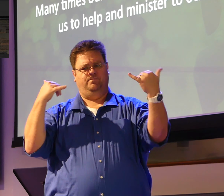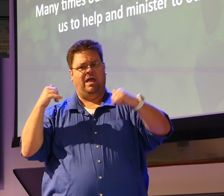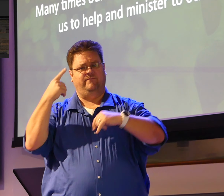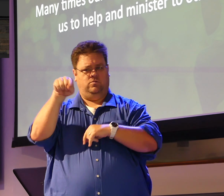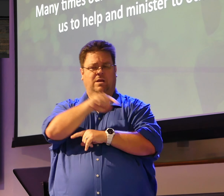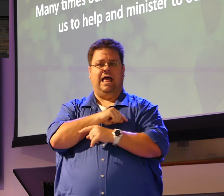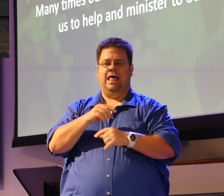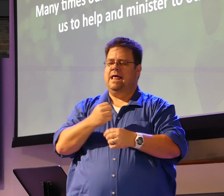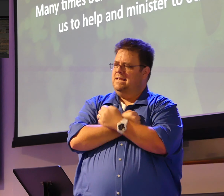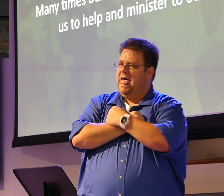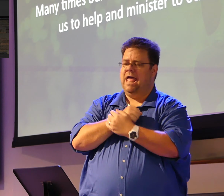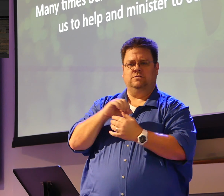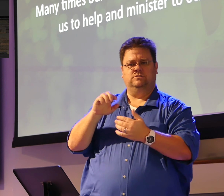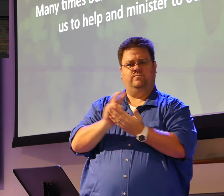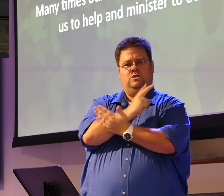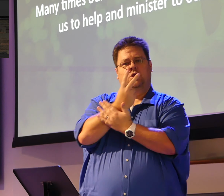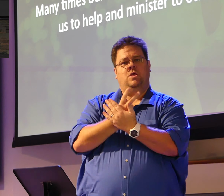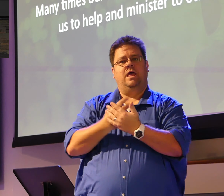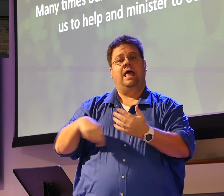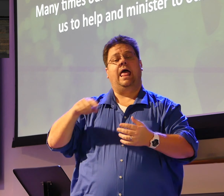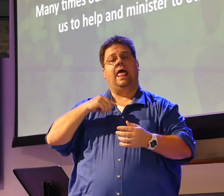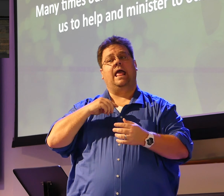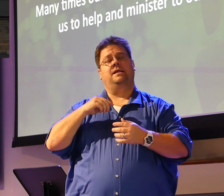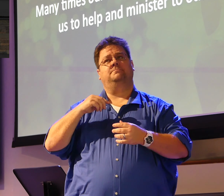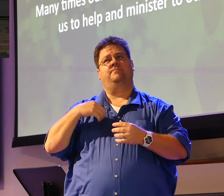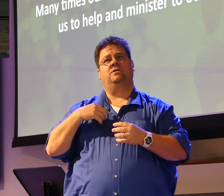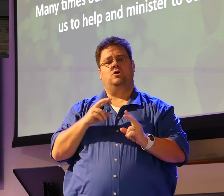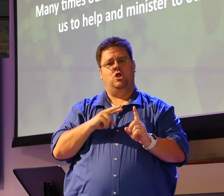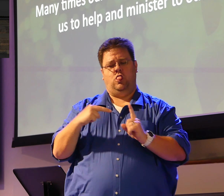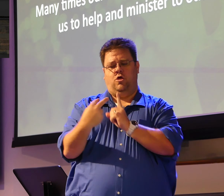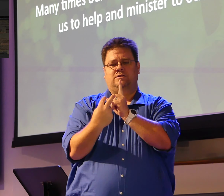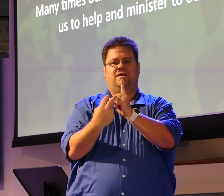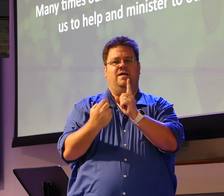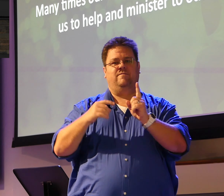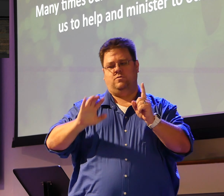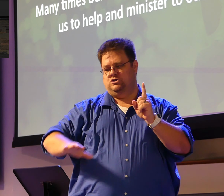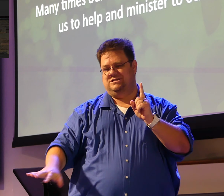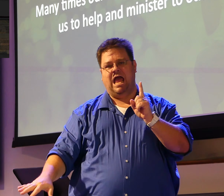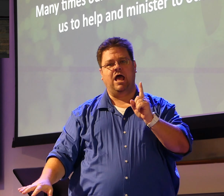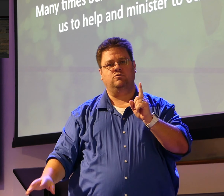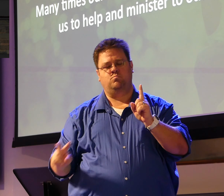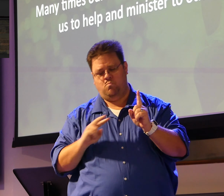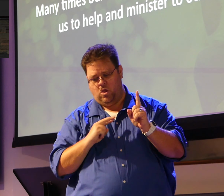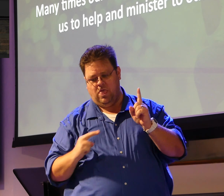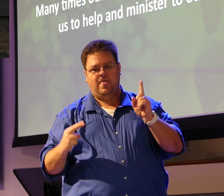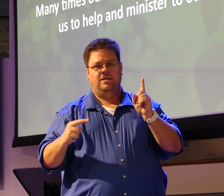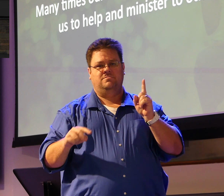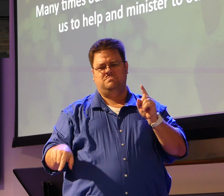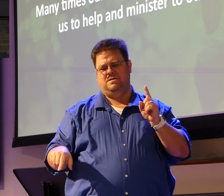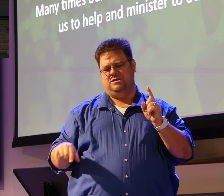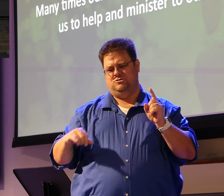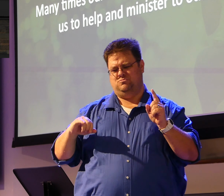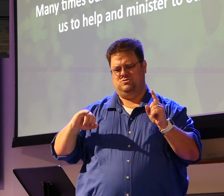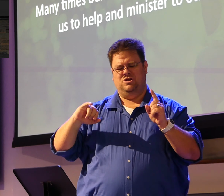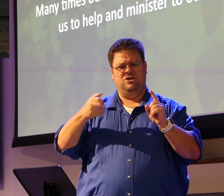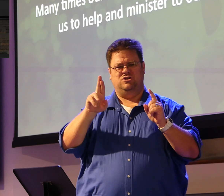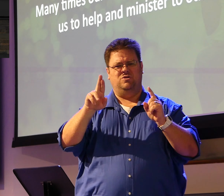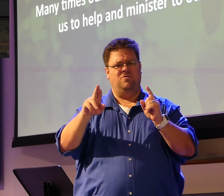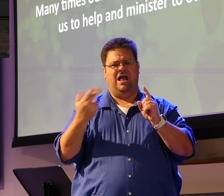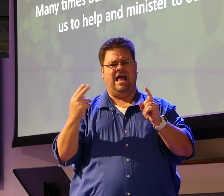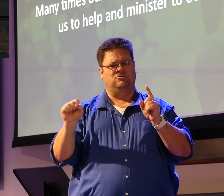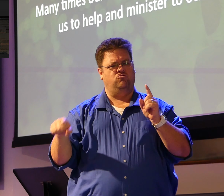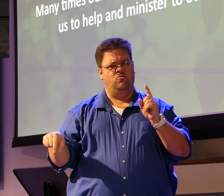i really like and the reason why i love this video so much is it kind of looks at things from a kid's perspective this little girl's